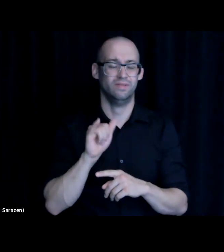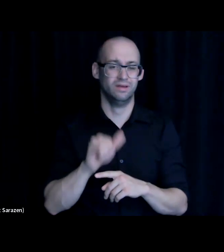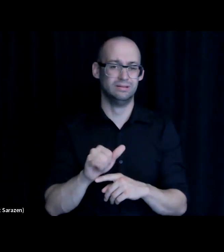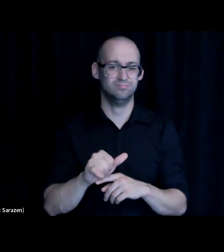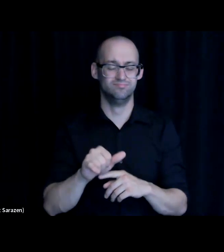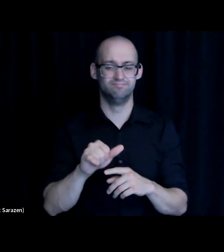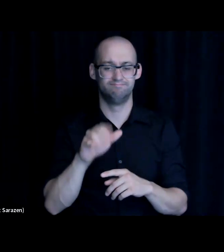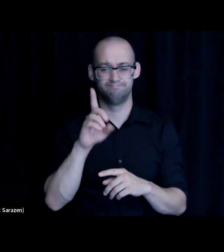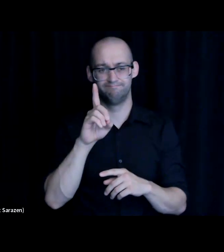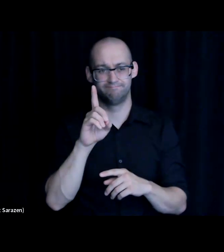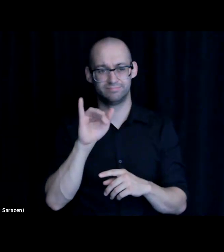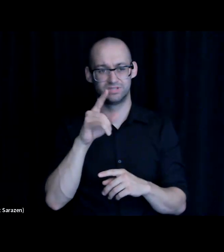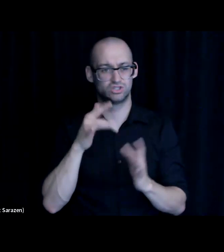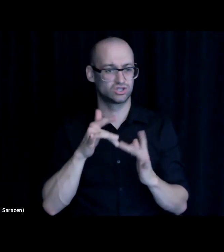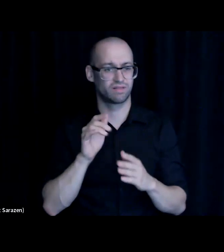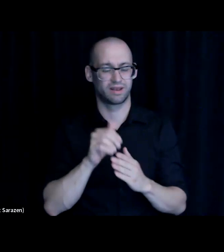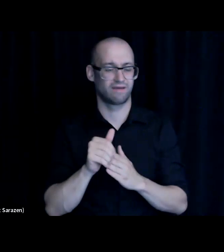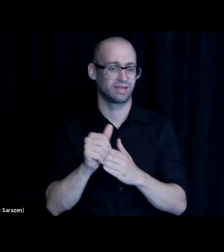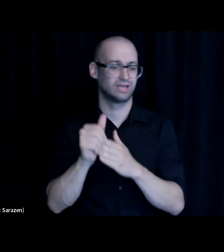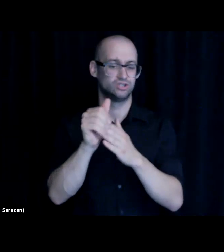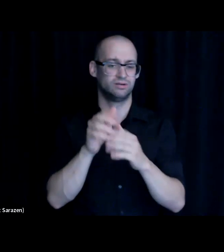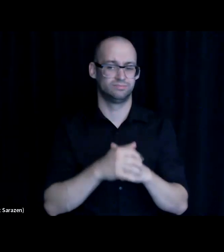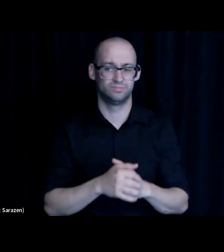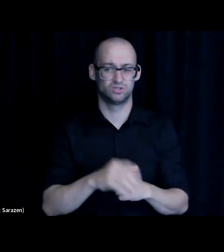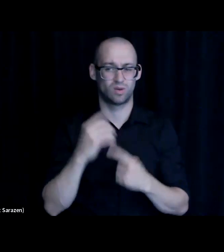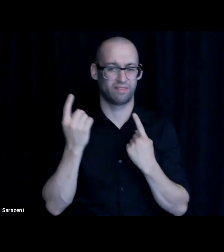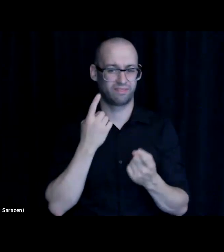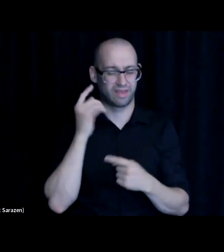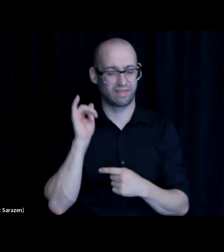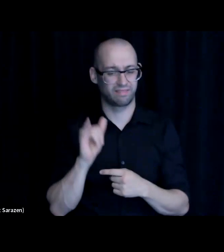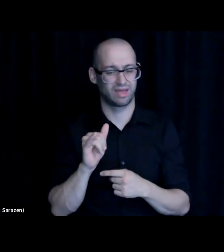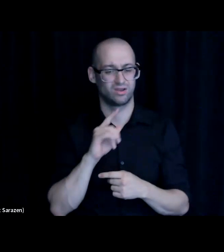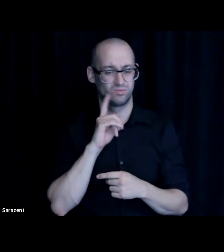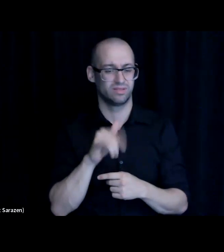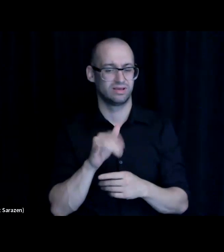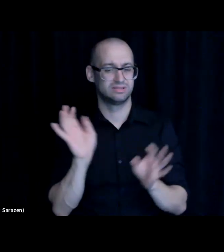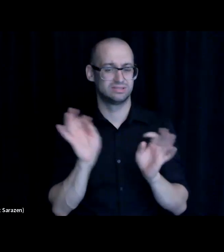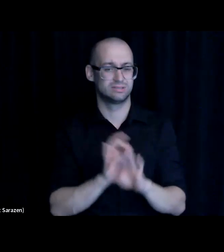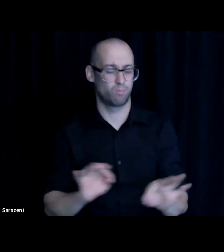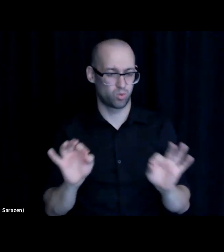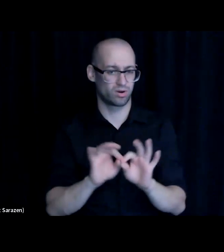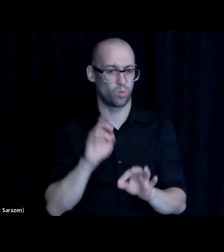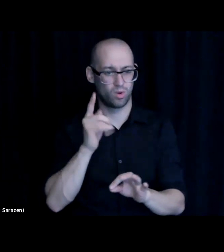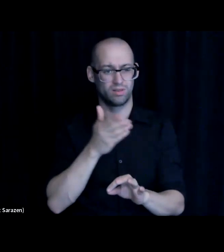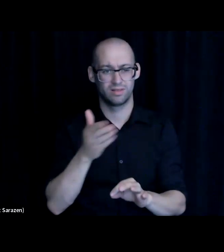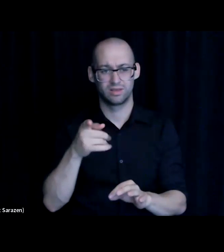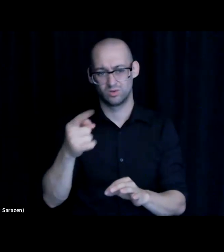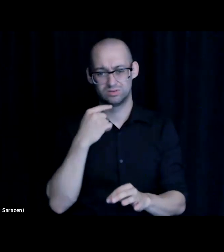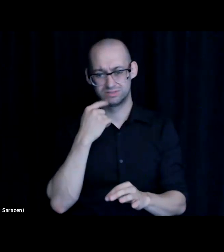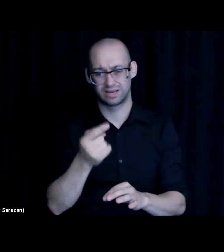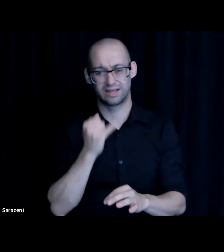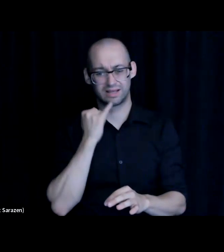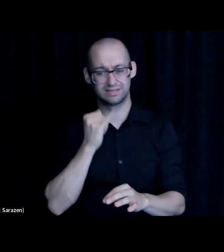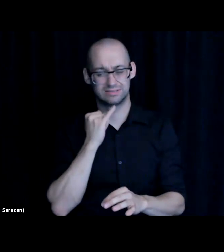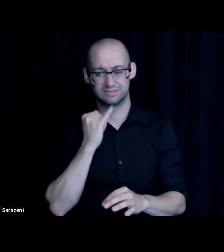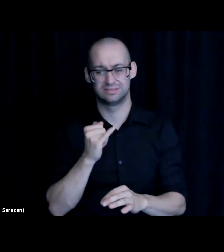workforce development. So I think that it's really important. One of the things that you mentioned is, I